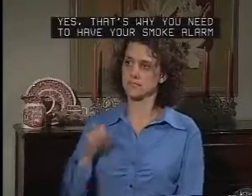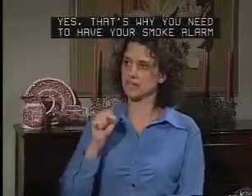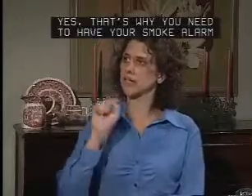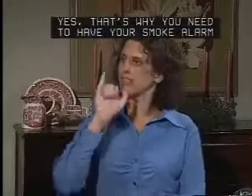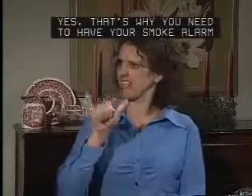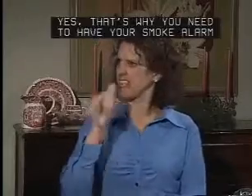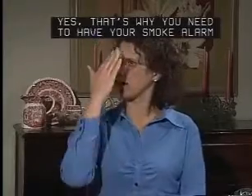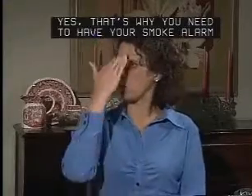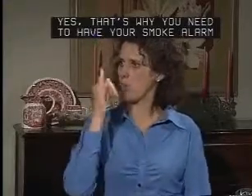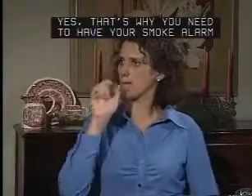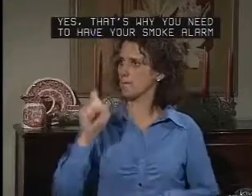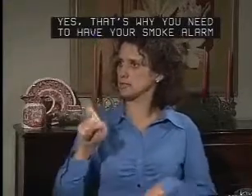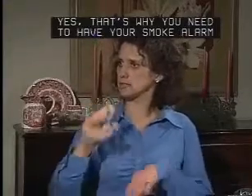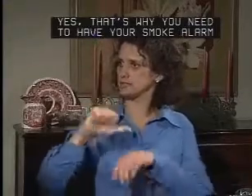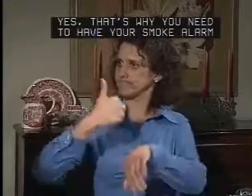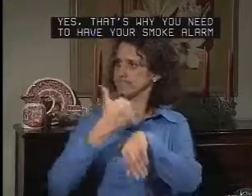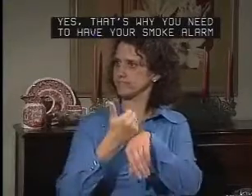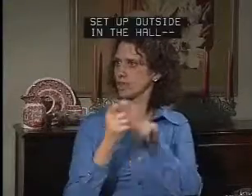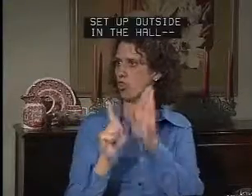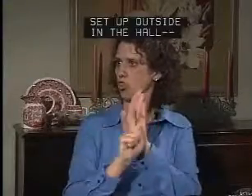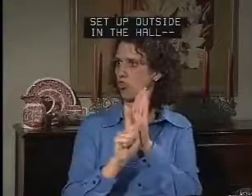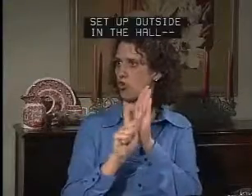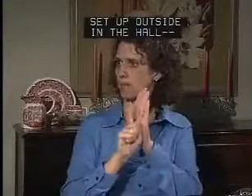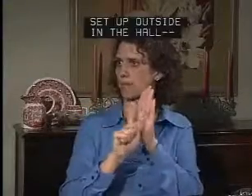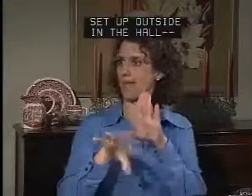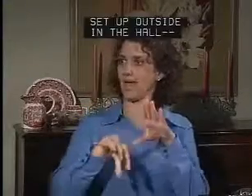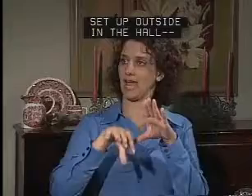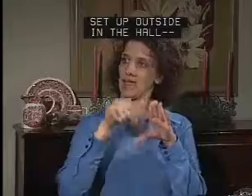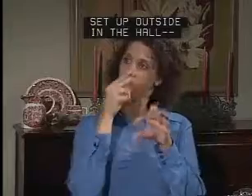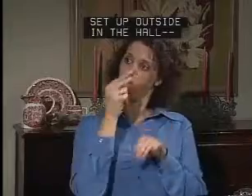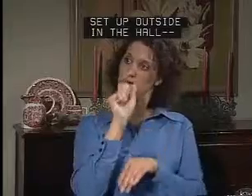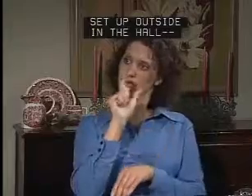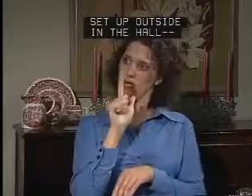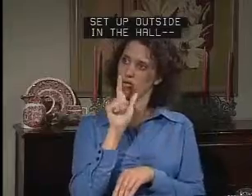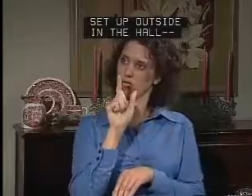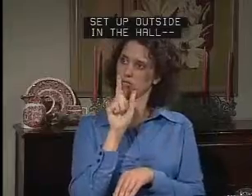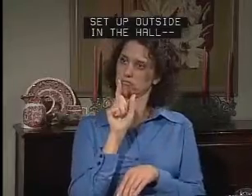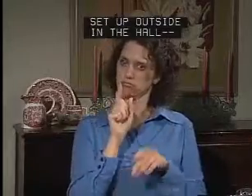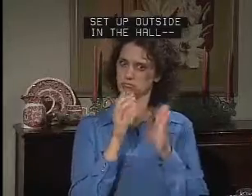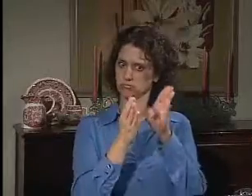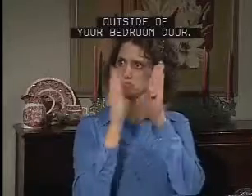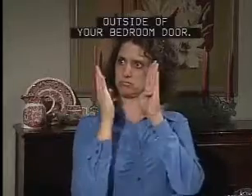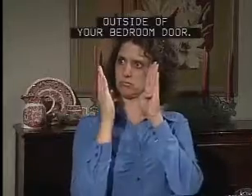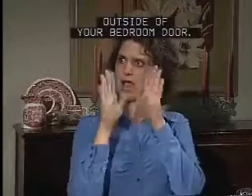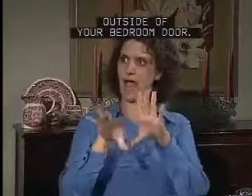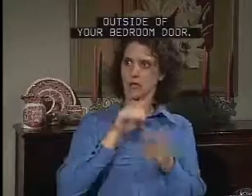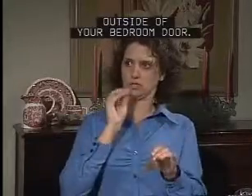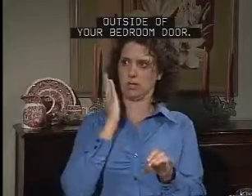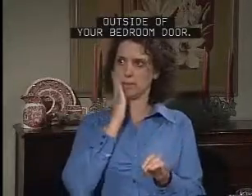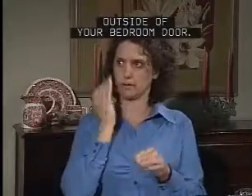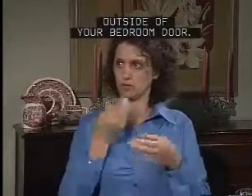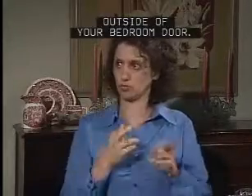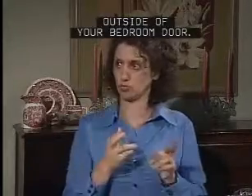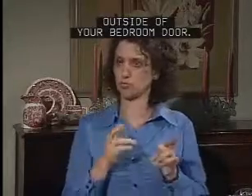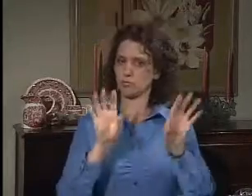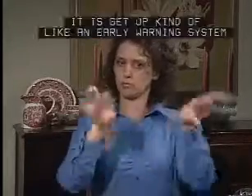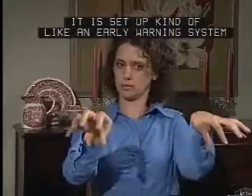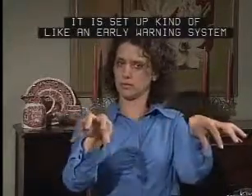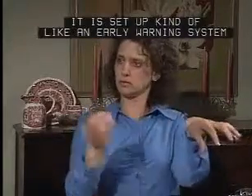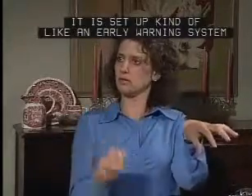Yes, that's why you need to have your smoke alarm set up outside in the hall, outside of your bedroom doors. It needs to be set up,